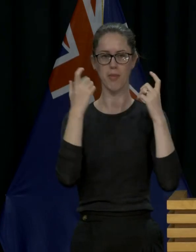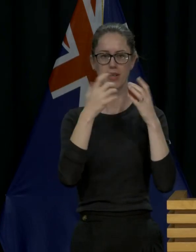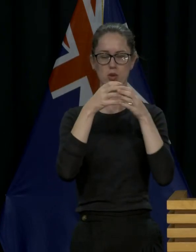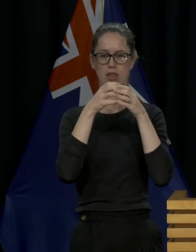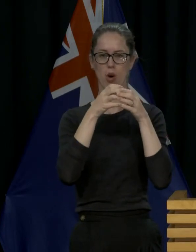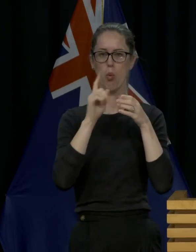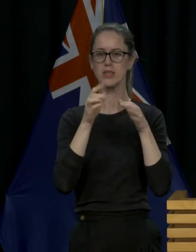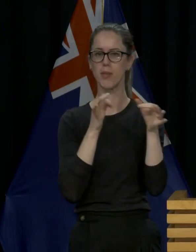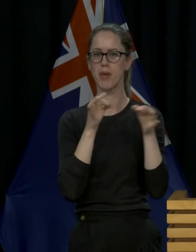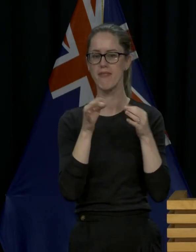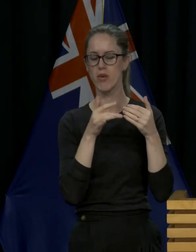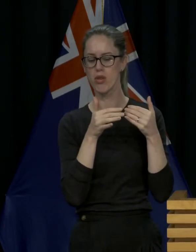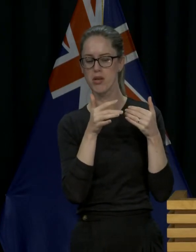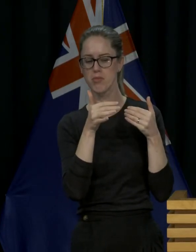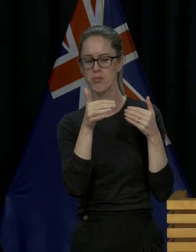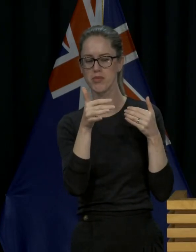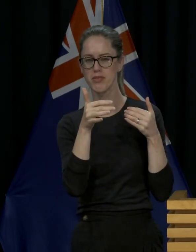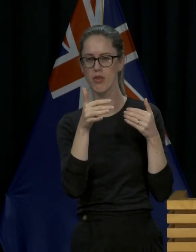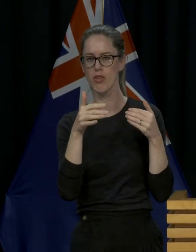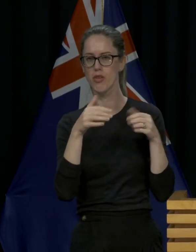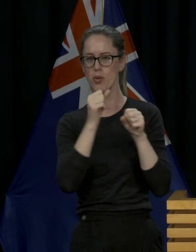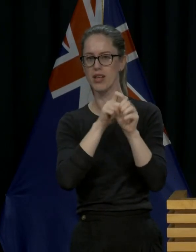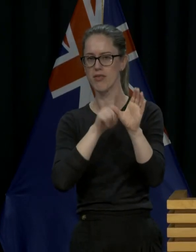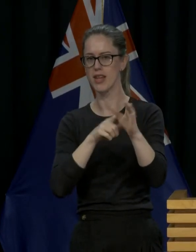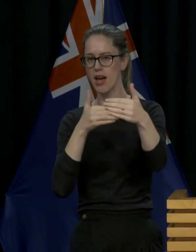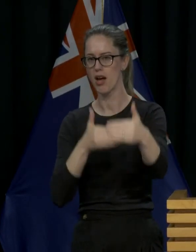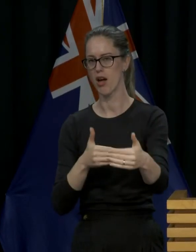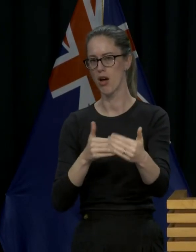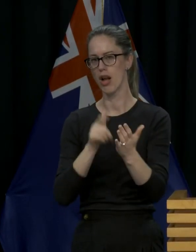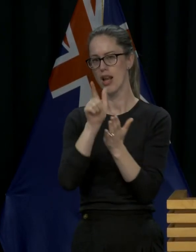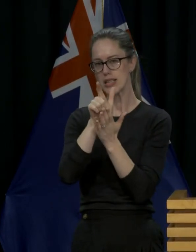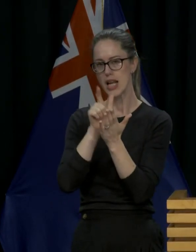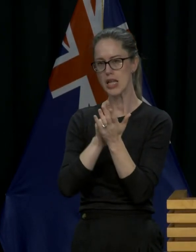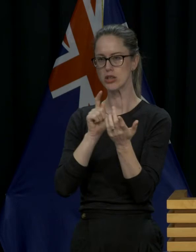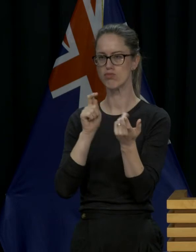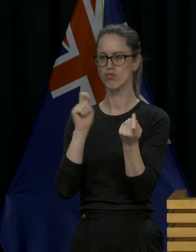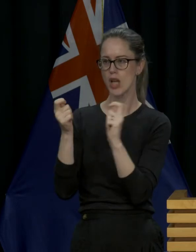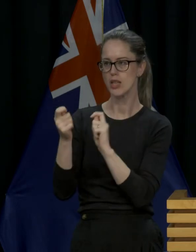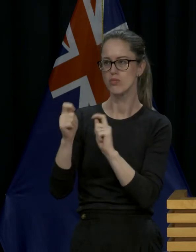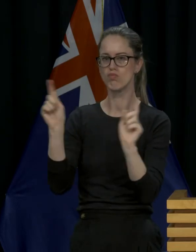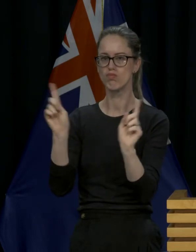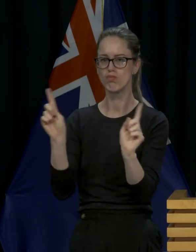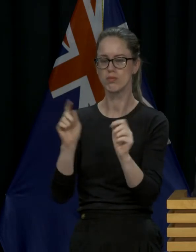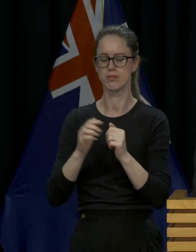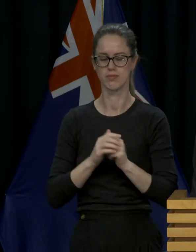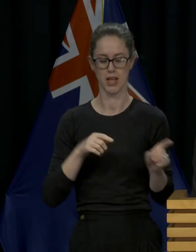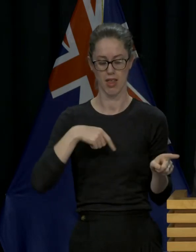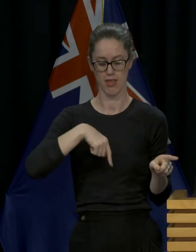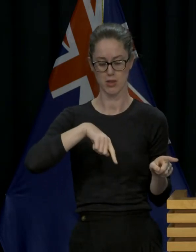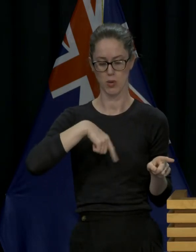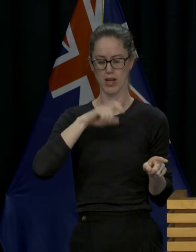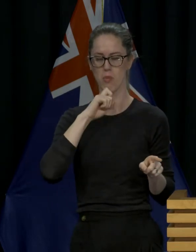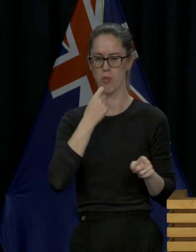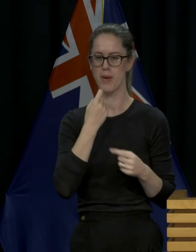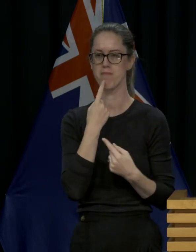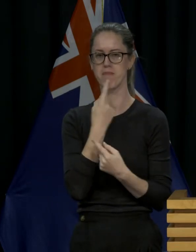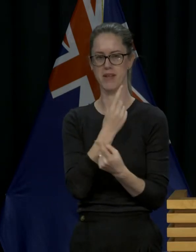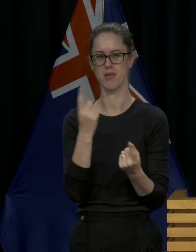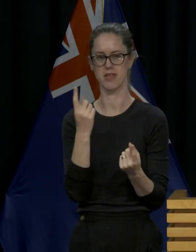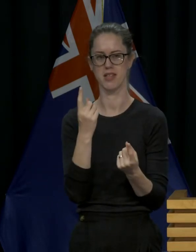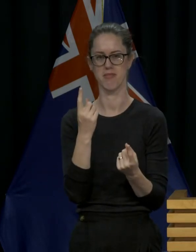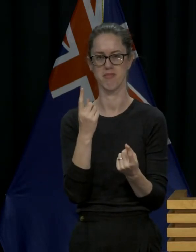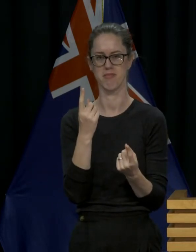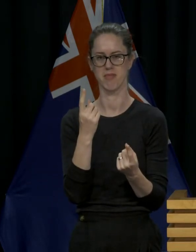your sort of plan for the next, towards the end of the year in terms of your legislative programme and the first things you want to do? Look, so for the remainder of the week, I'll be setting out some of